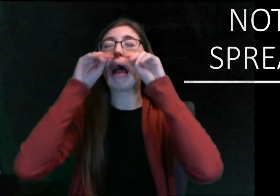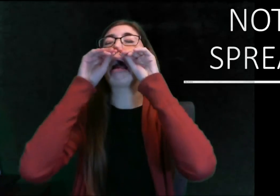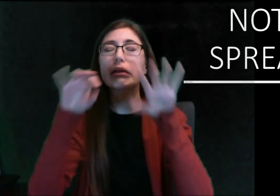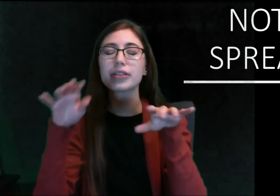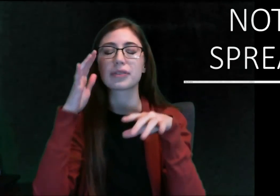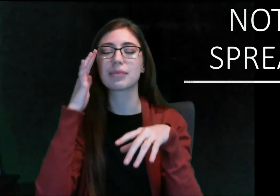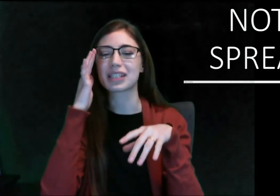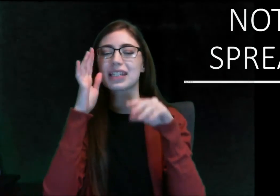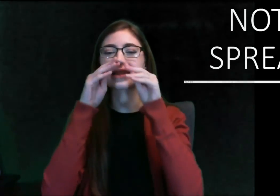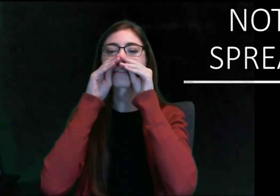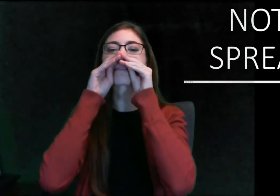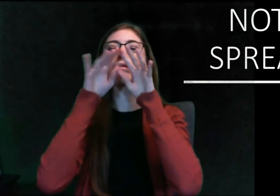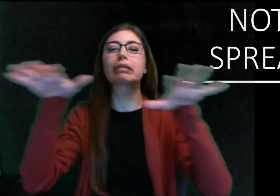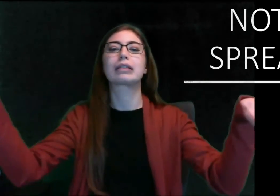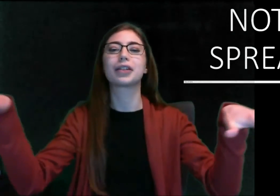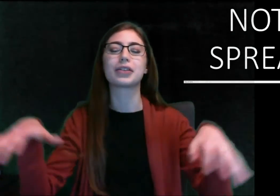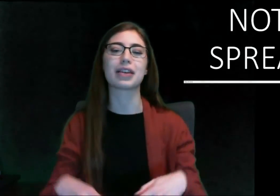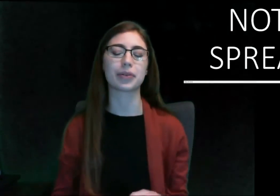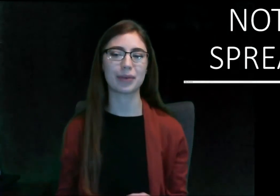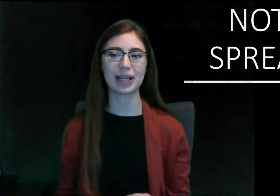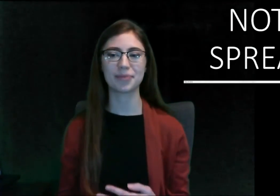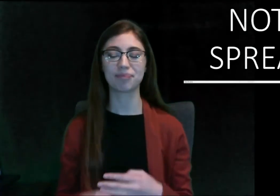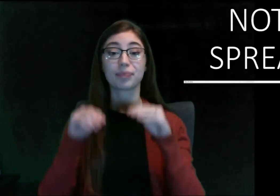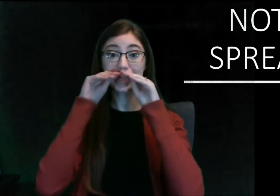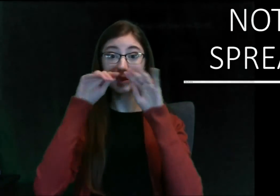I'm sure if somebody sneezes, it just goes everywhere, right? Spread.